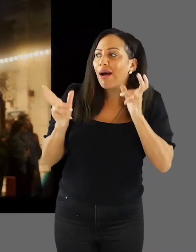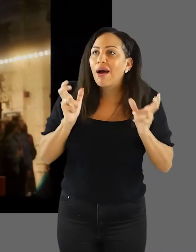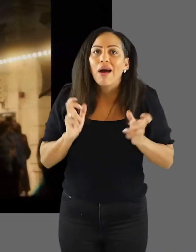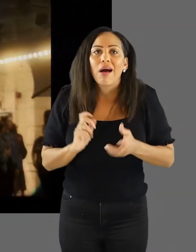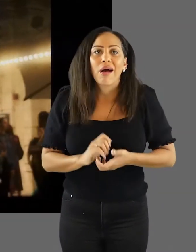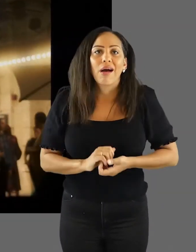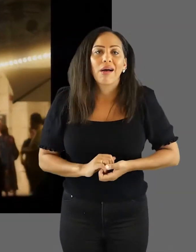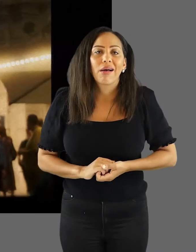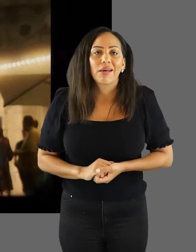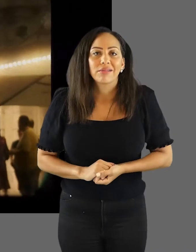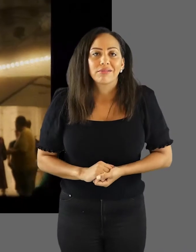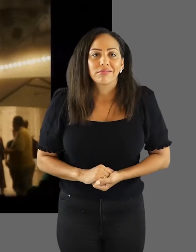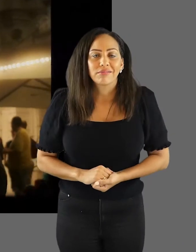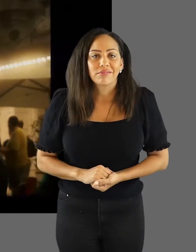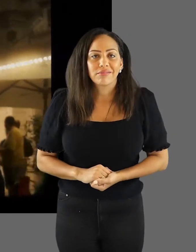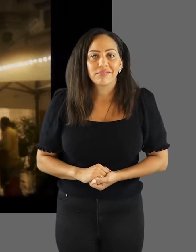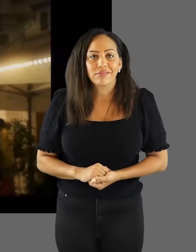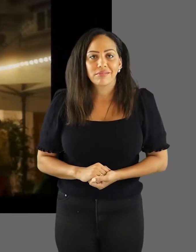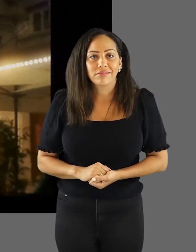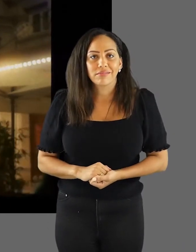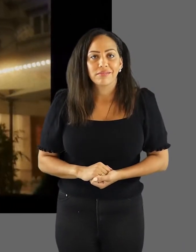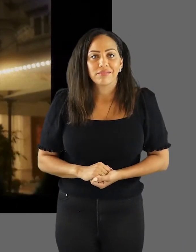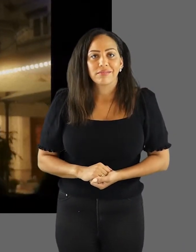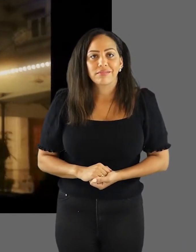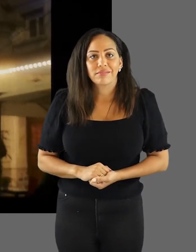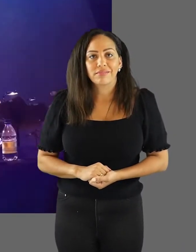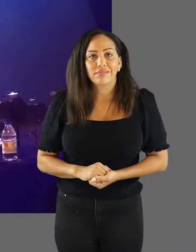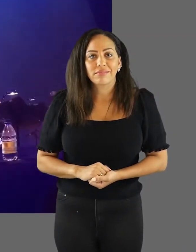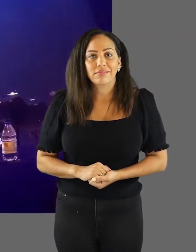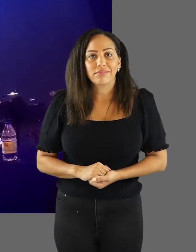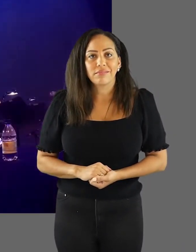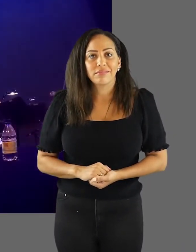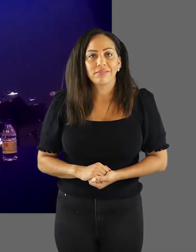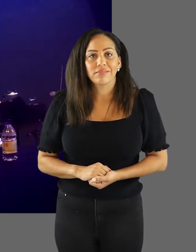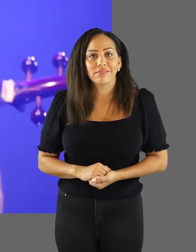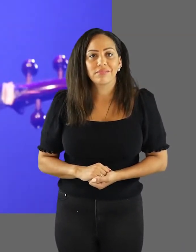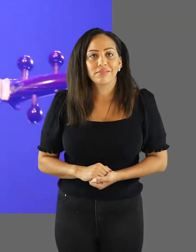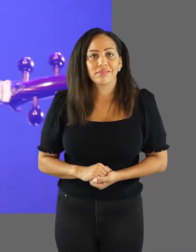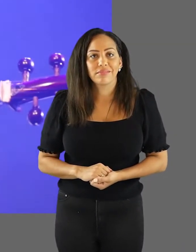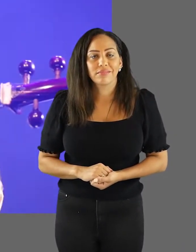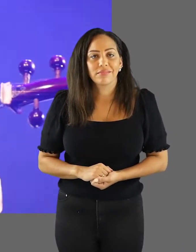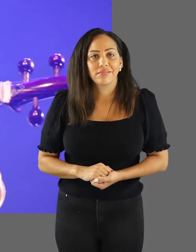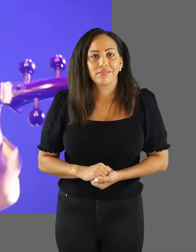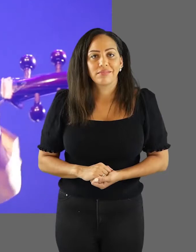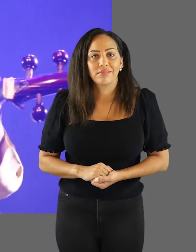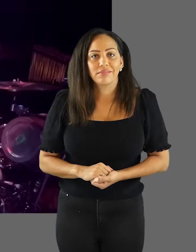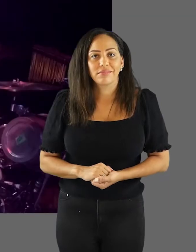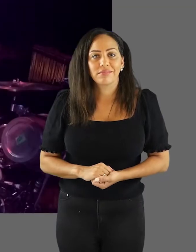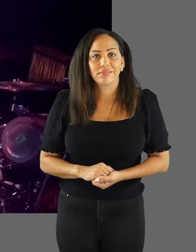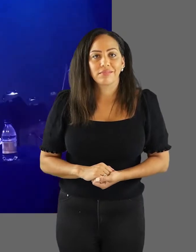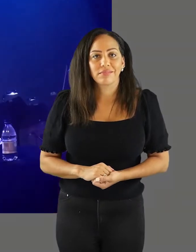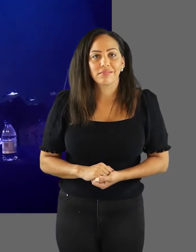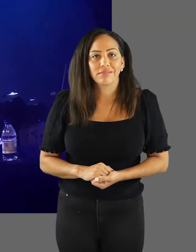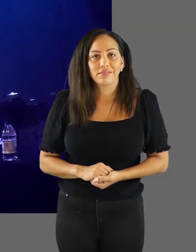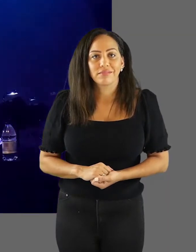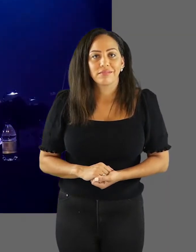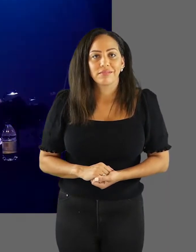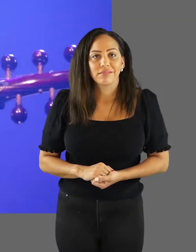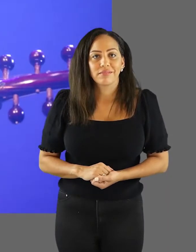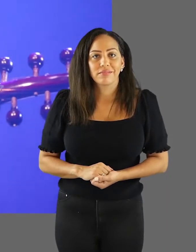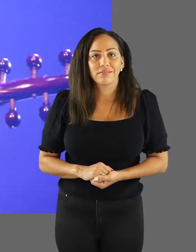of theaters, you know, where I'd be eavesdropping on conversations about lighting and set design